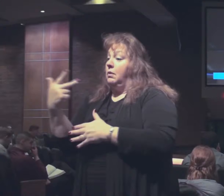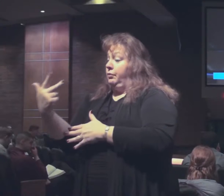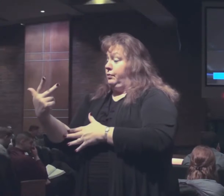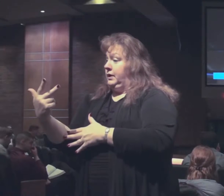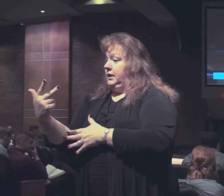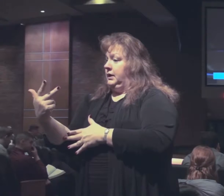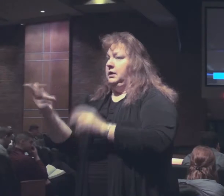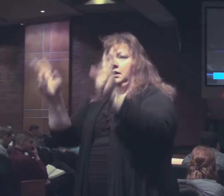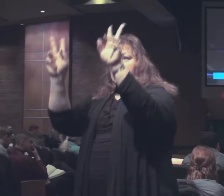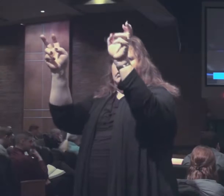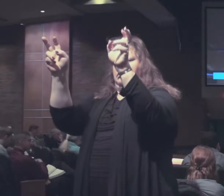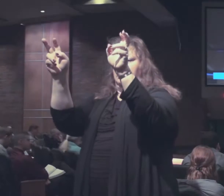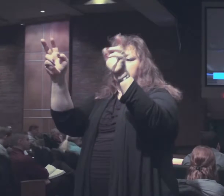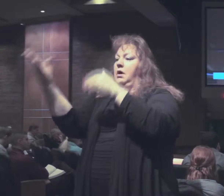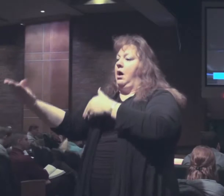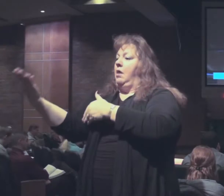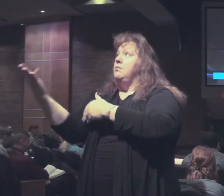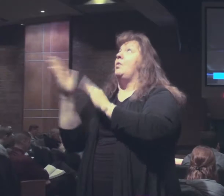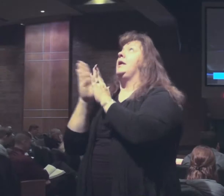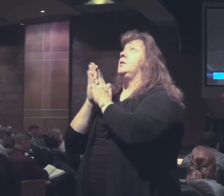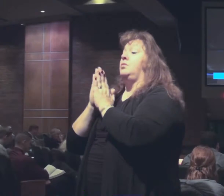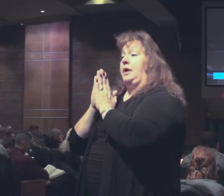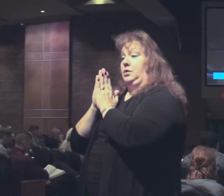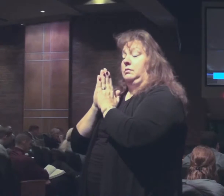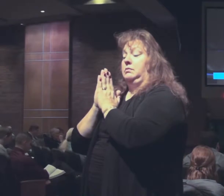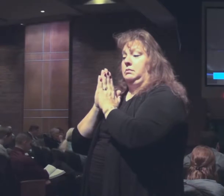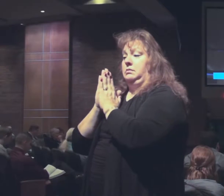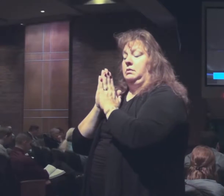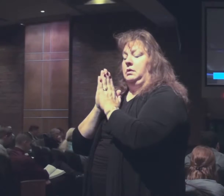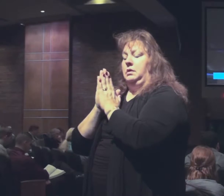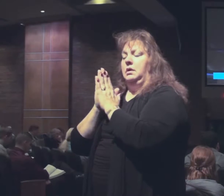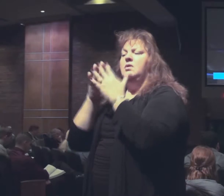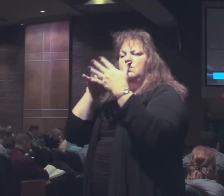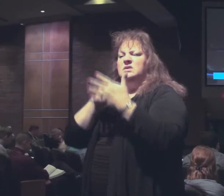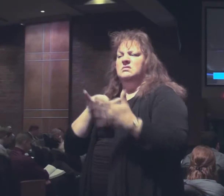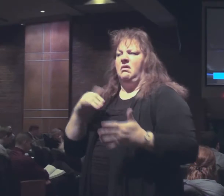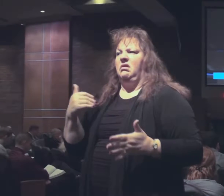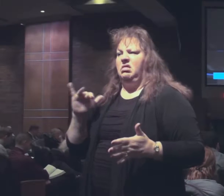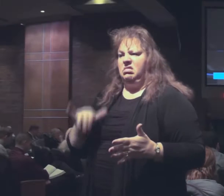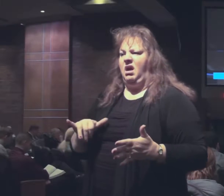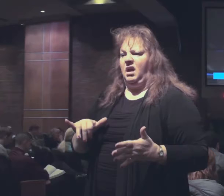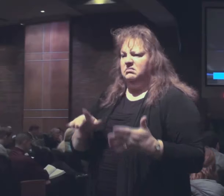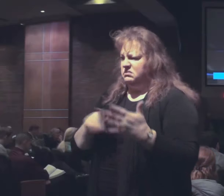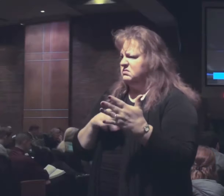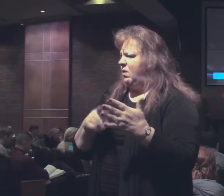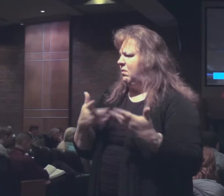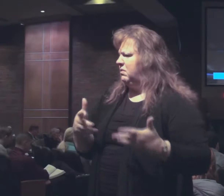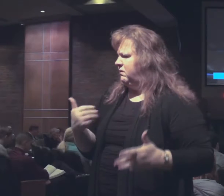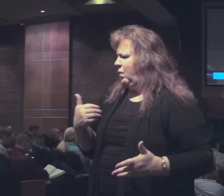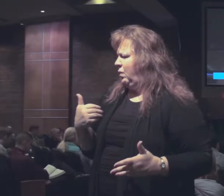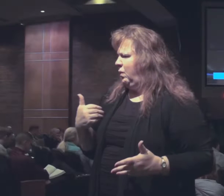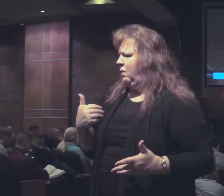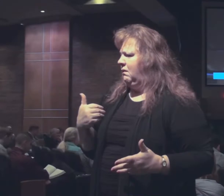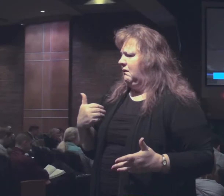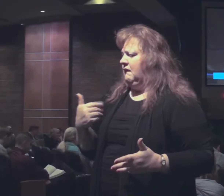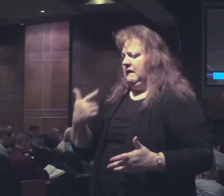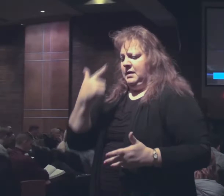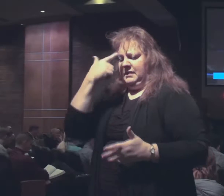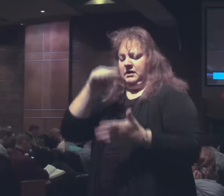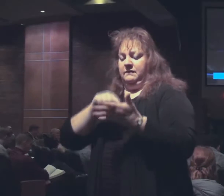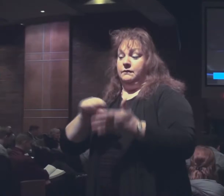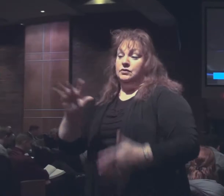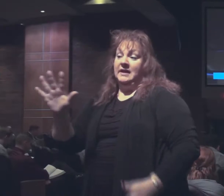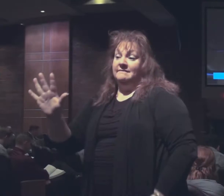3, it was entitled a morning prayer. We looked at that psalm, and that's because of